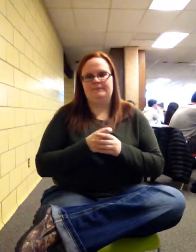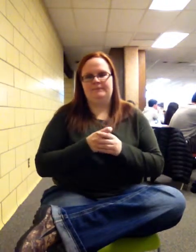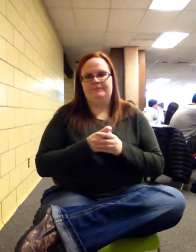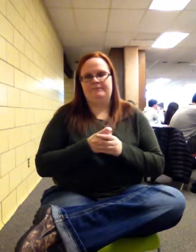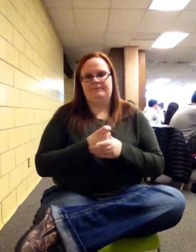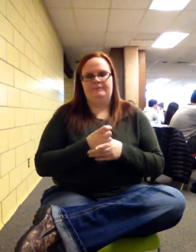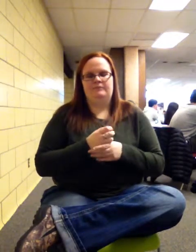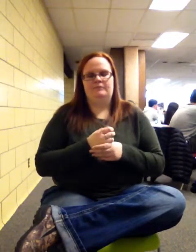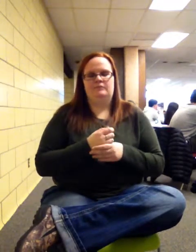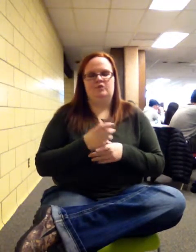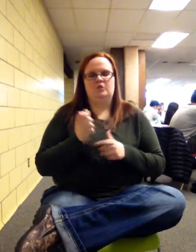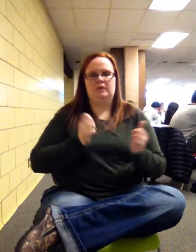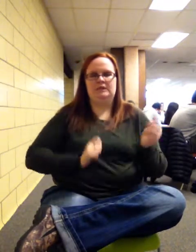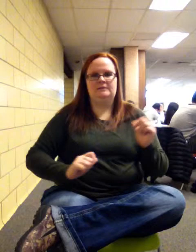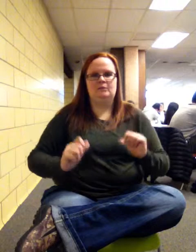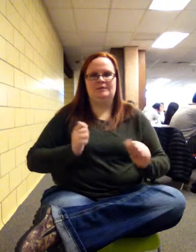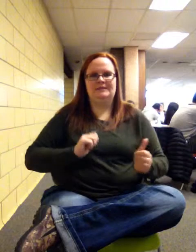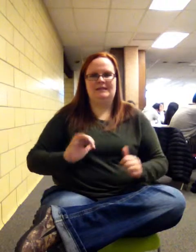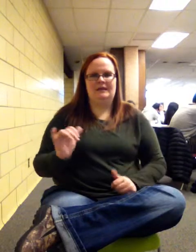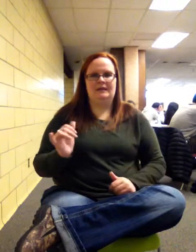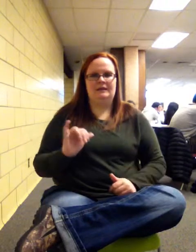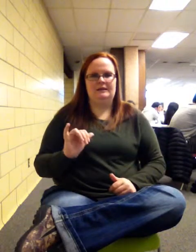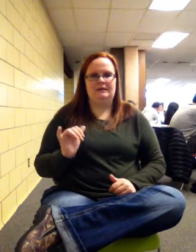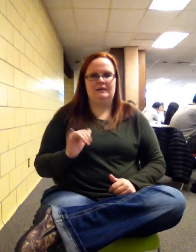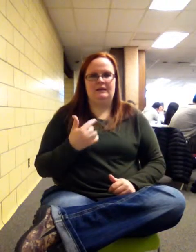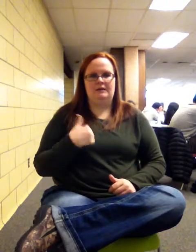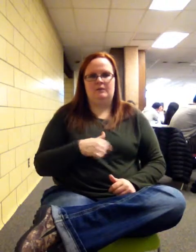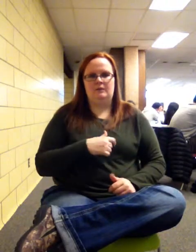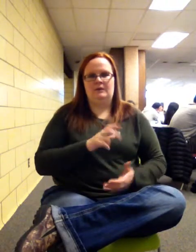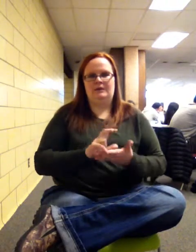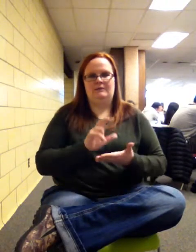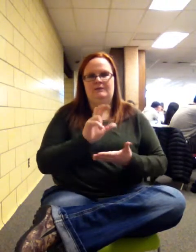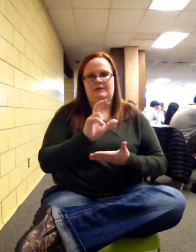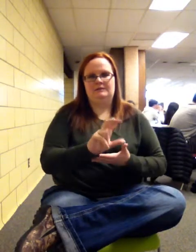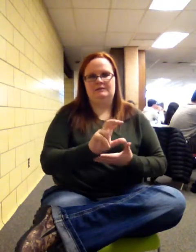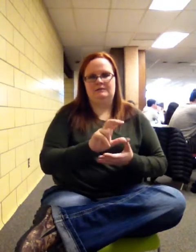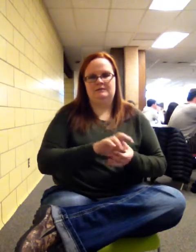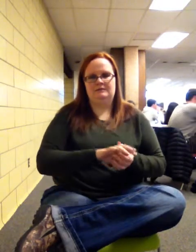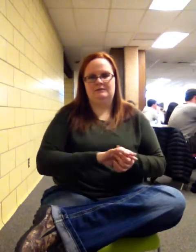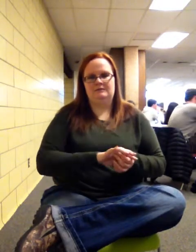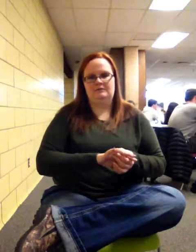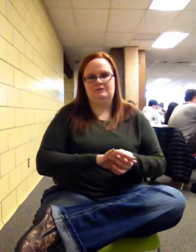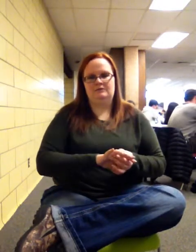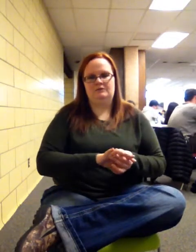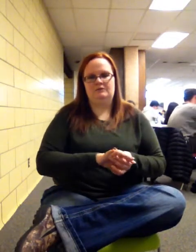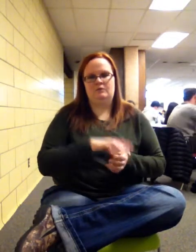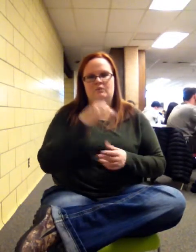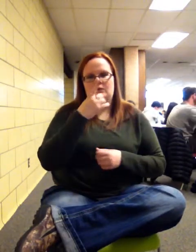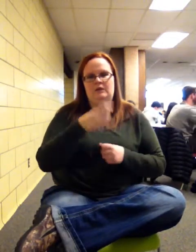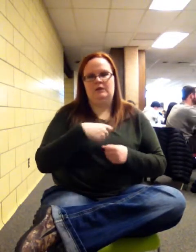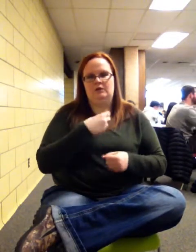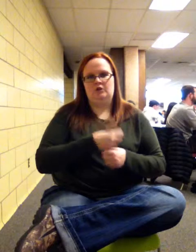So let's pretend like we invest for 1 year,